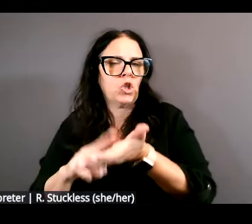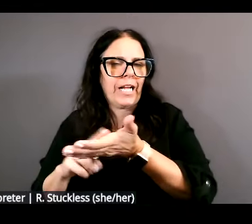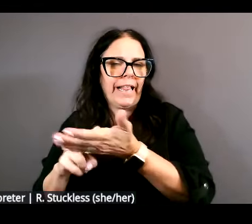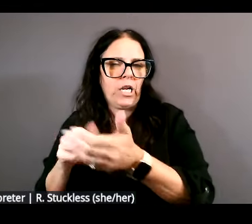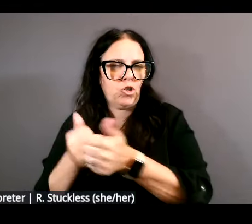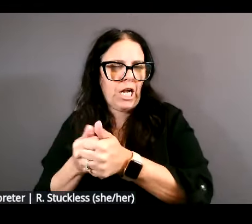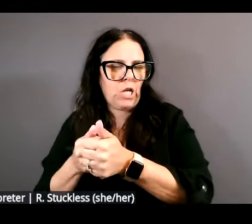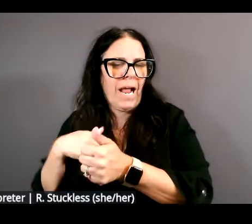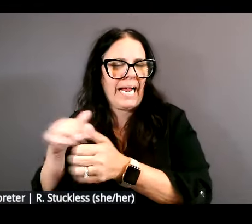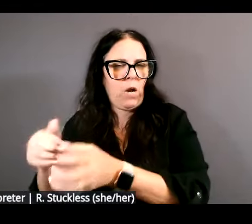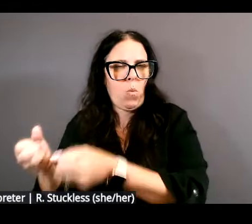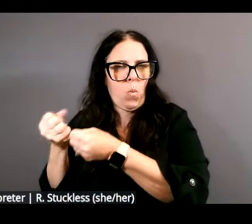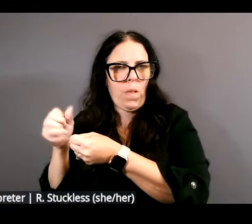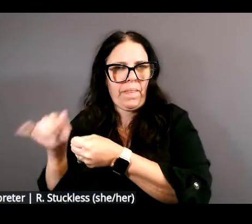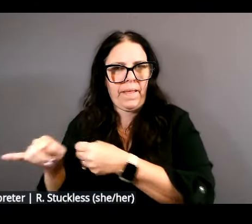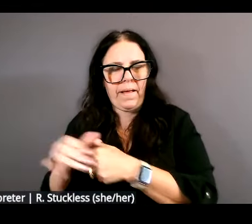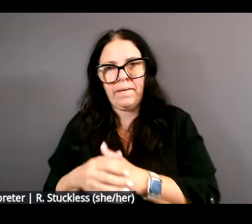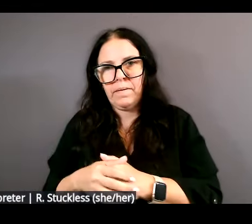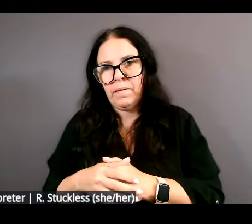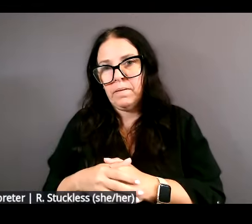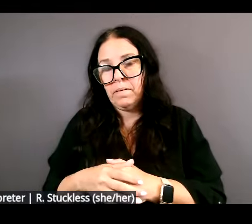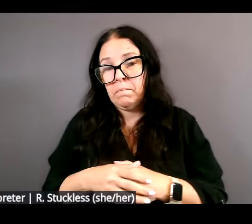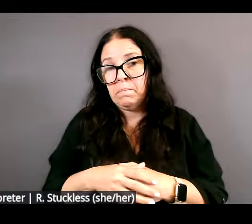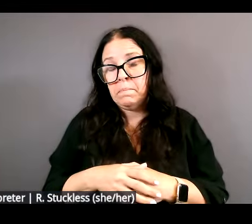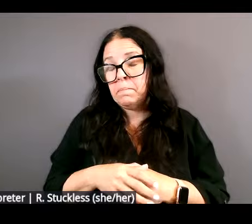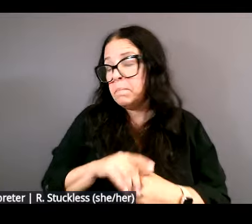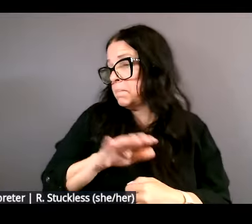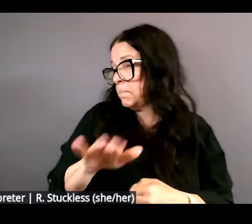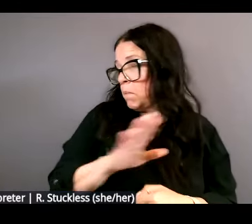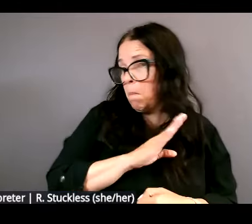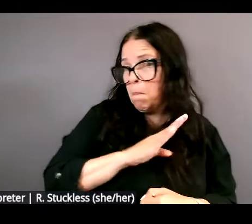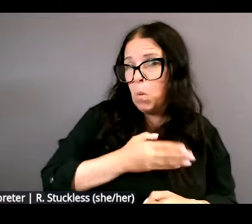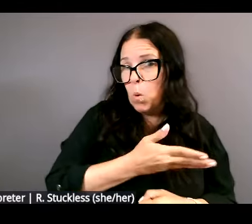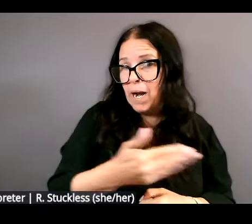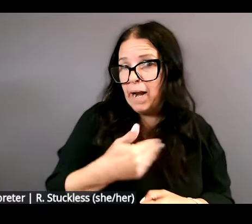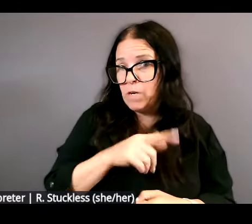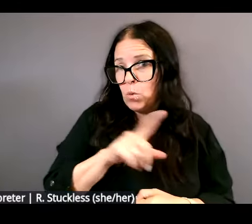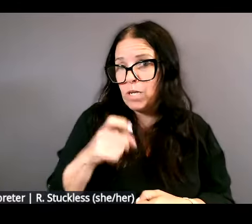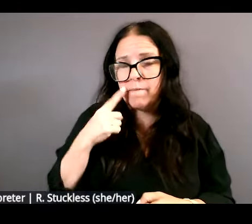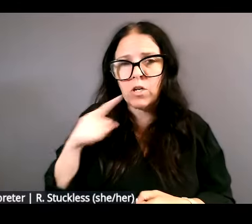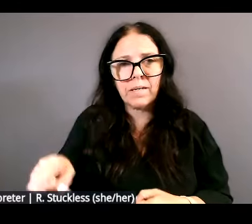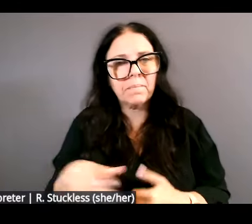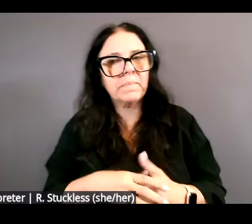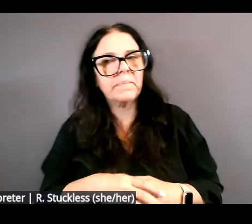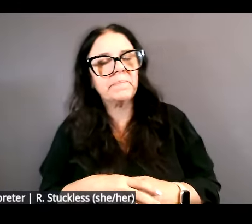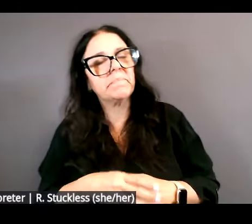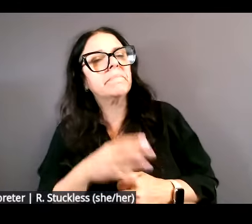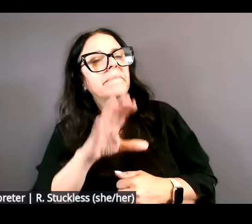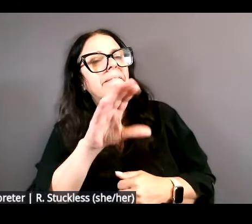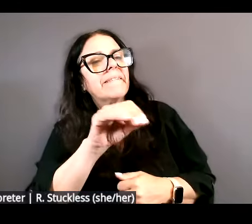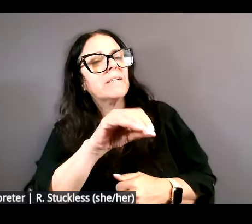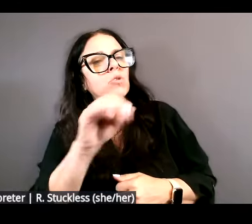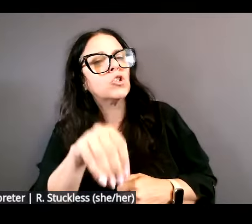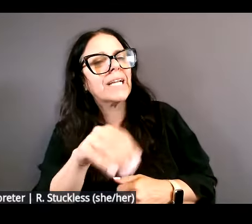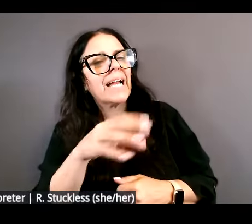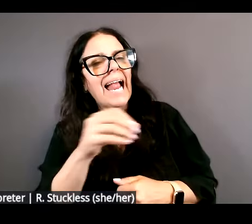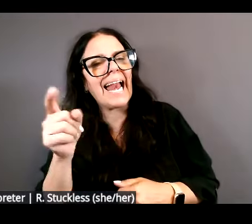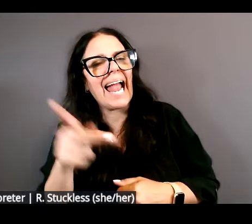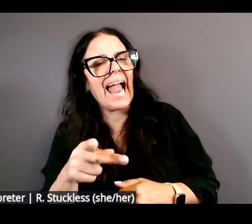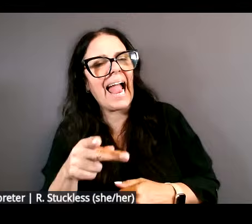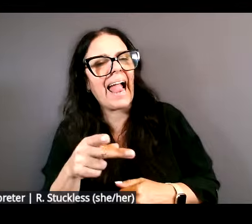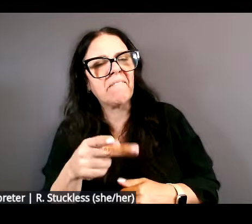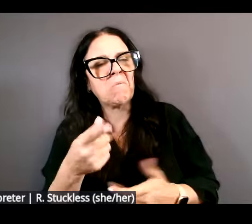Anyone on the board have questions? What's the difference between 50% and half? I'm sorry? You suggested